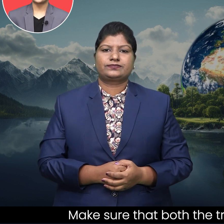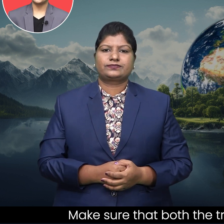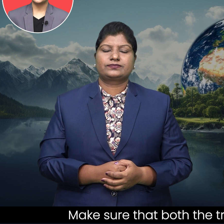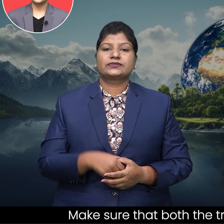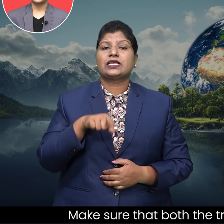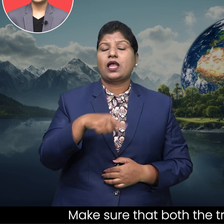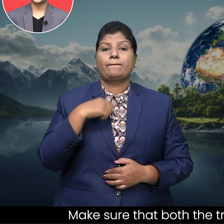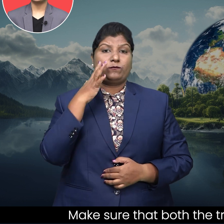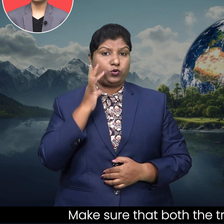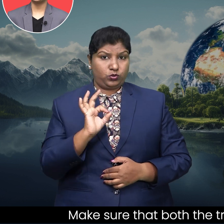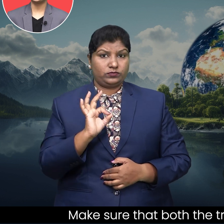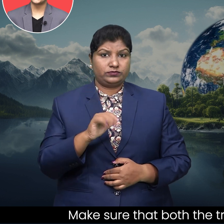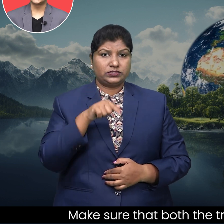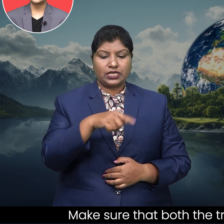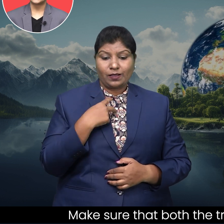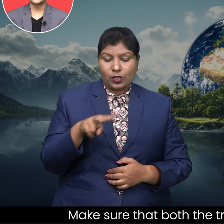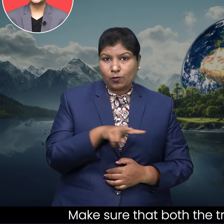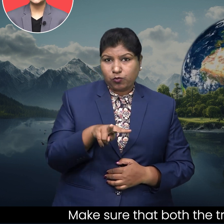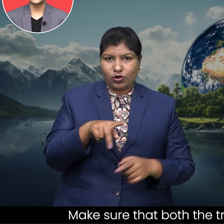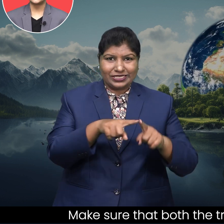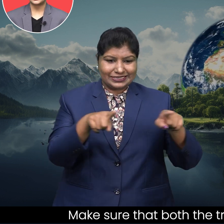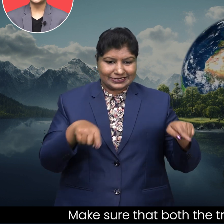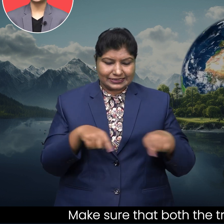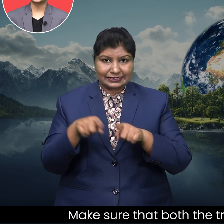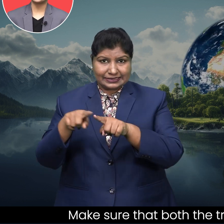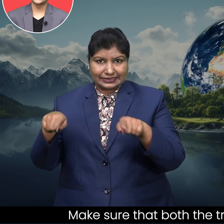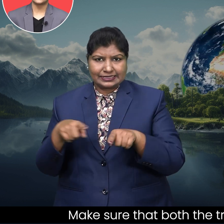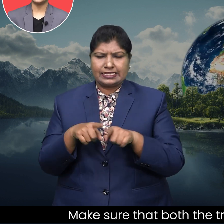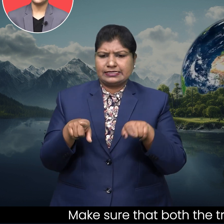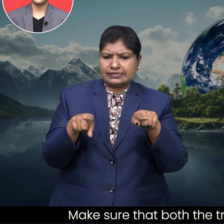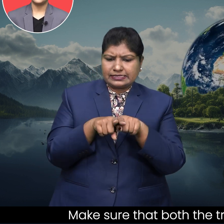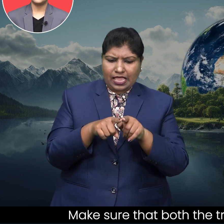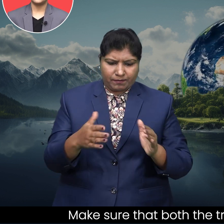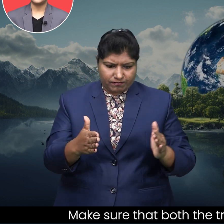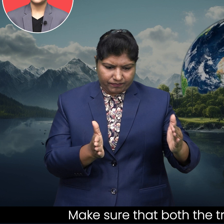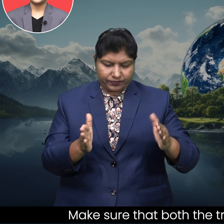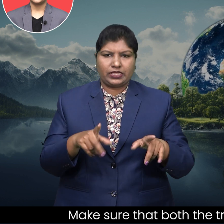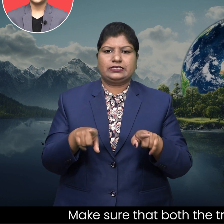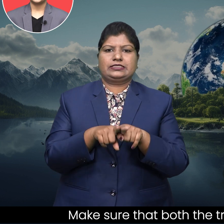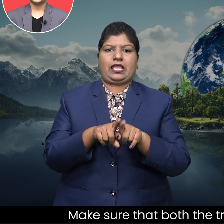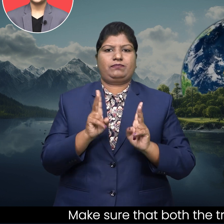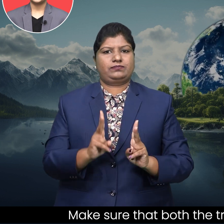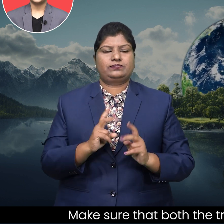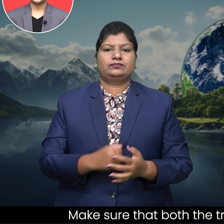Make sure that both the trays are tilted at the same angle.